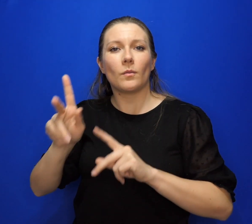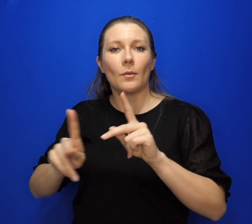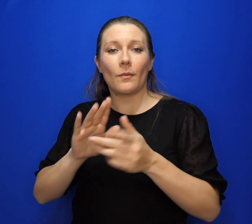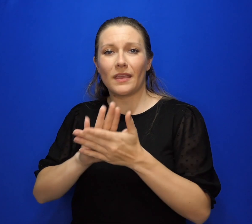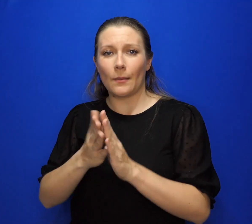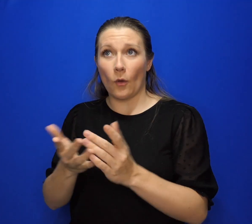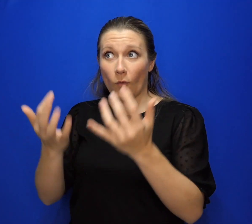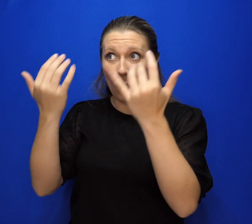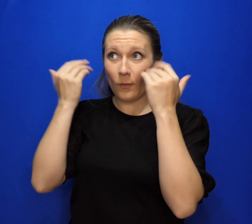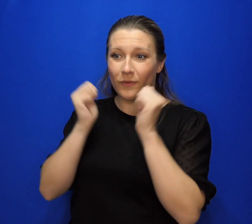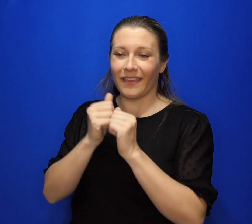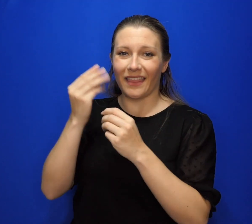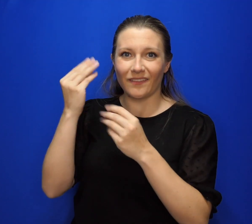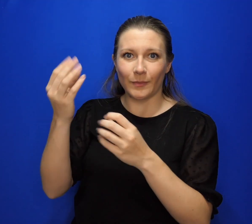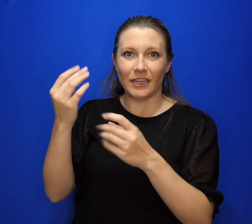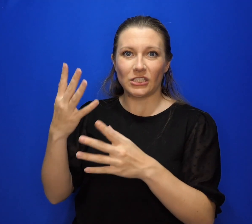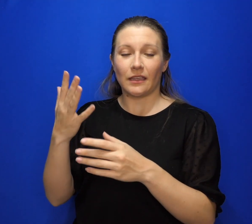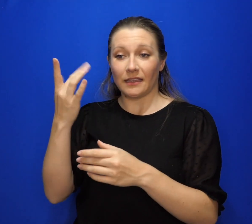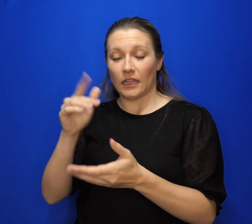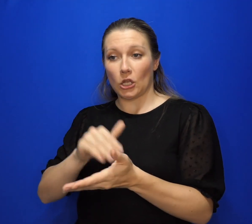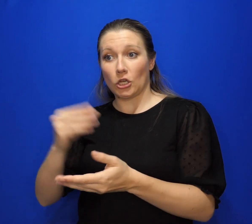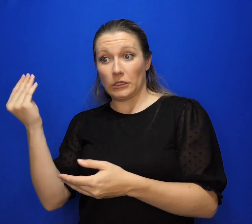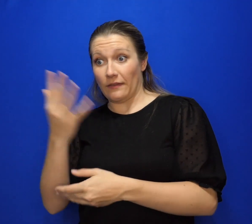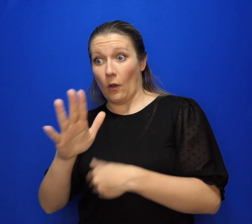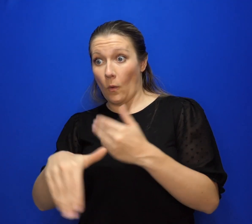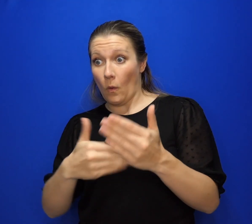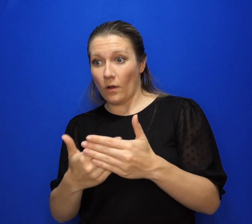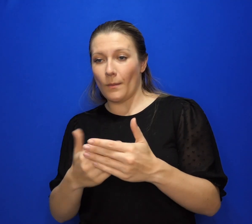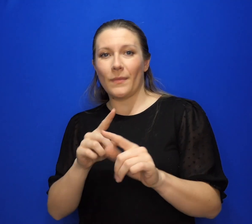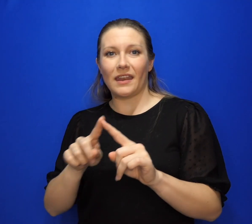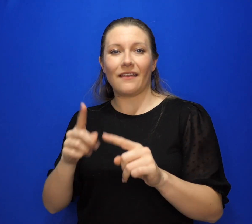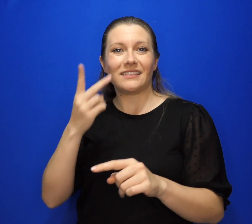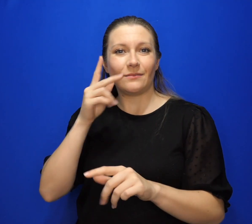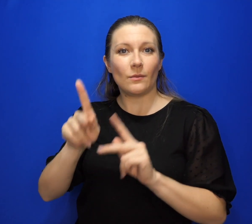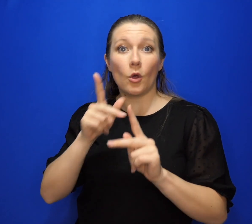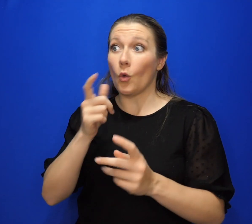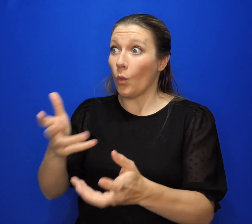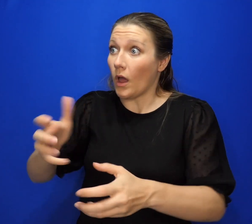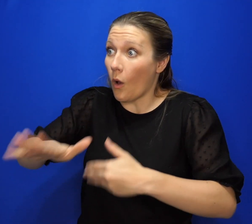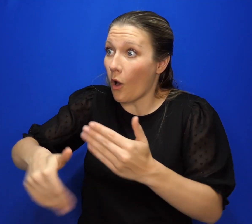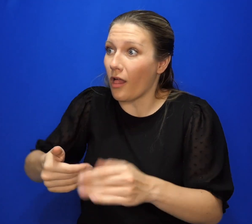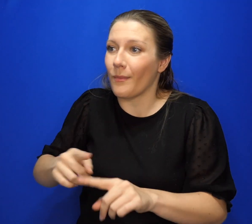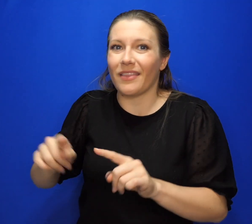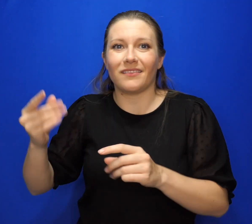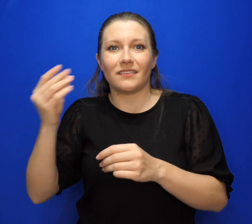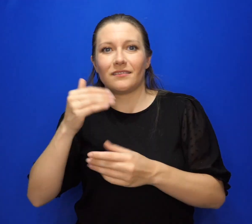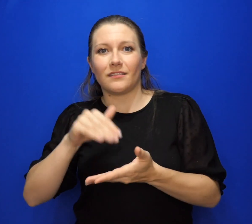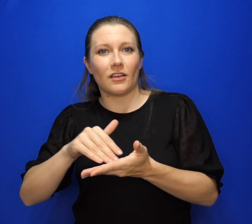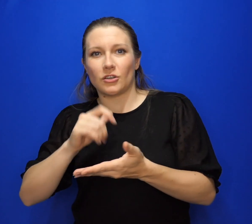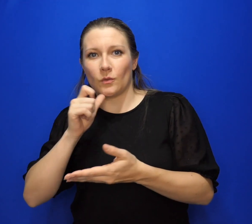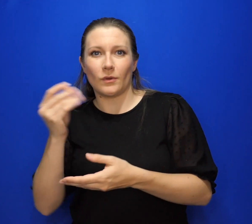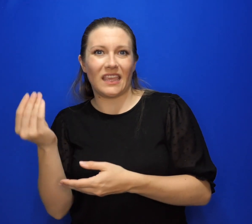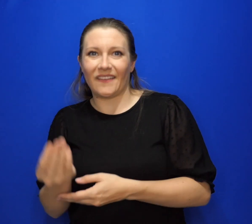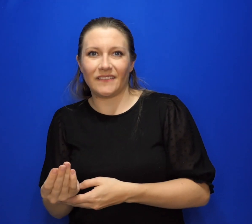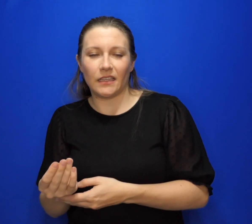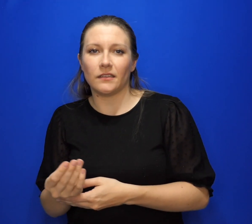And I've seen people who are voracious to have information who have it held back from them. Right. And I think that also goes